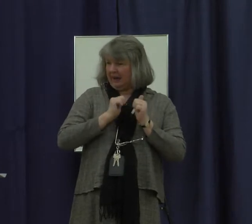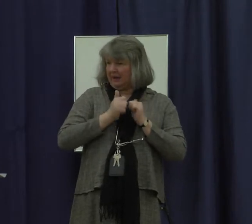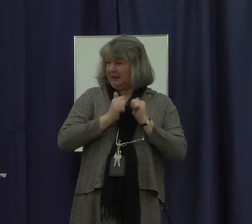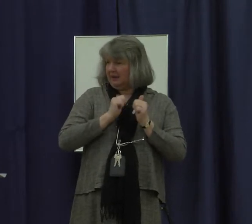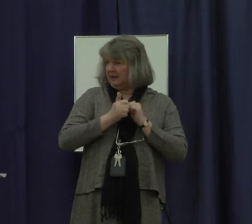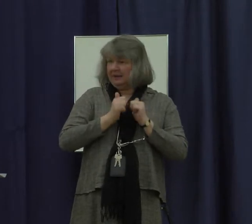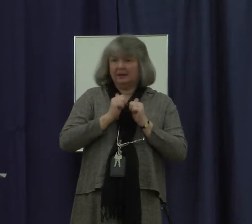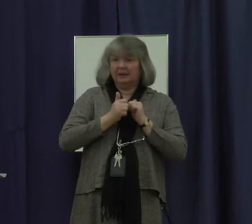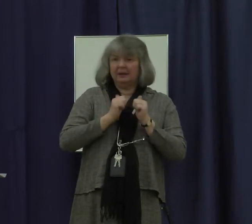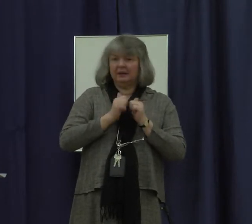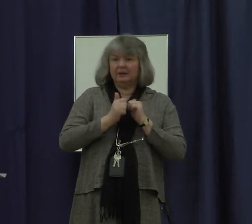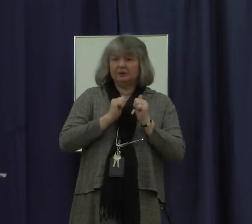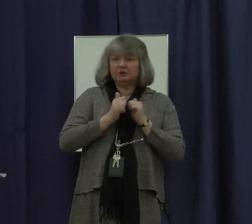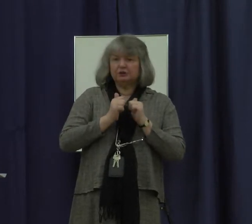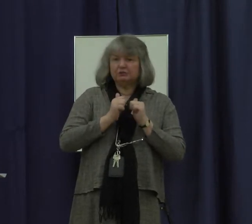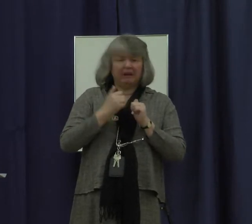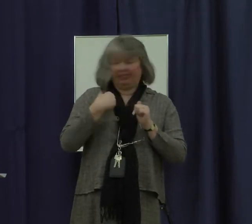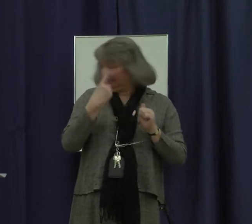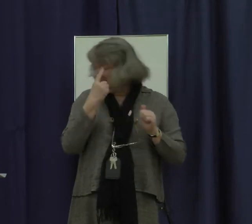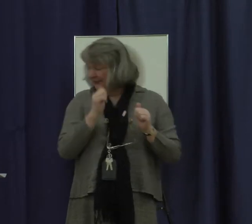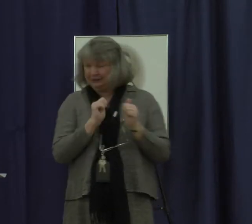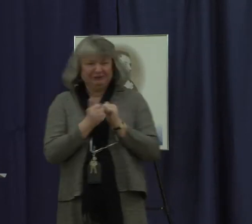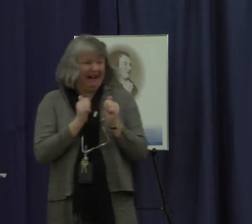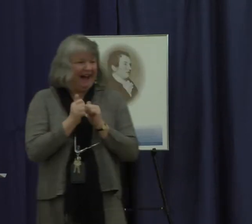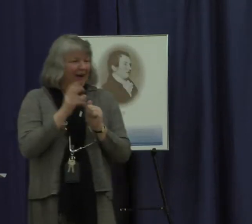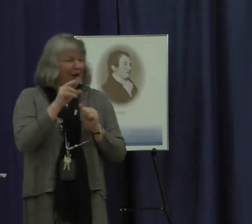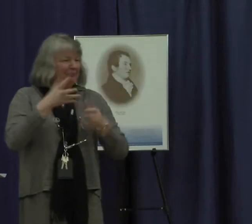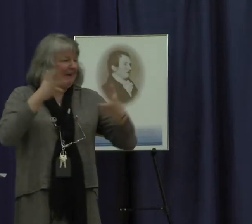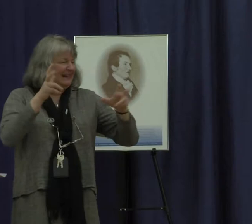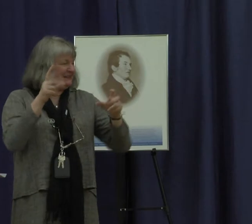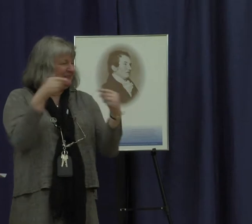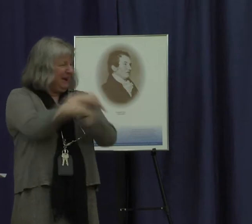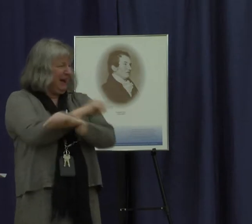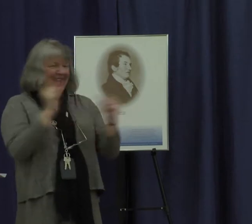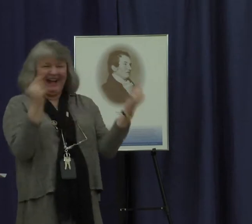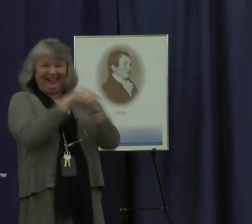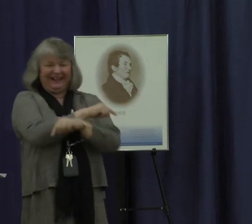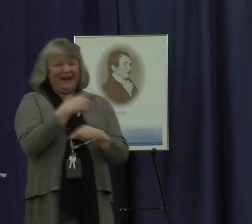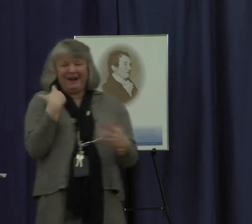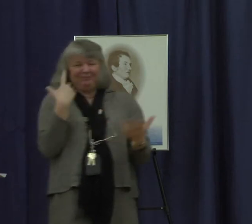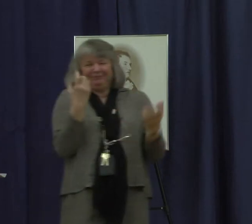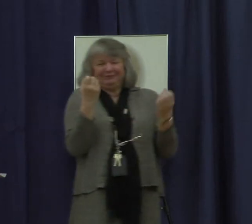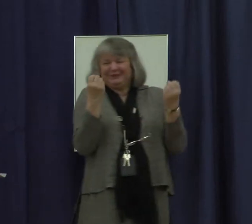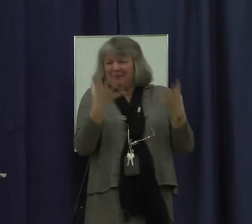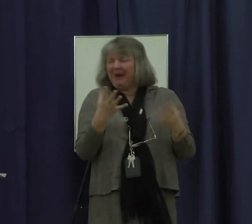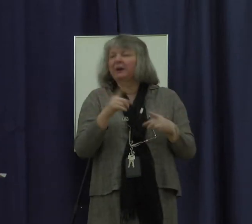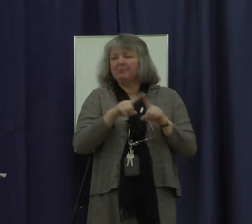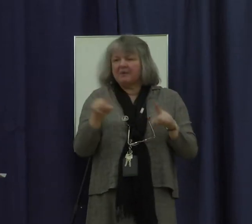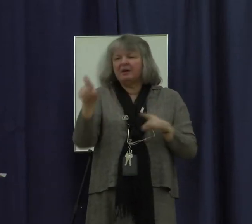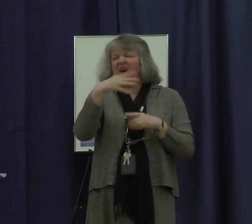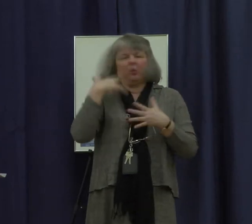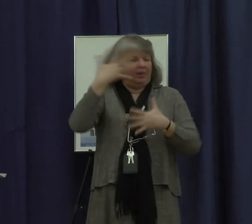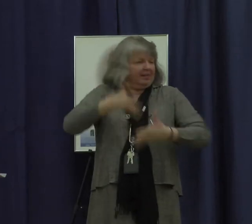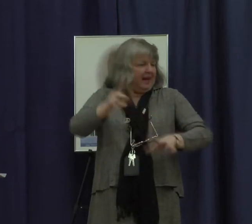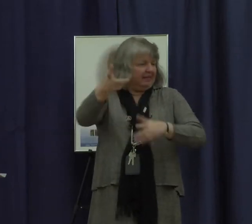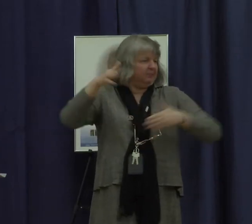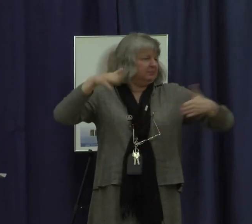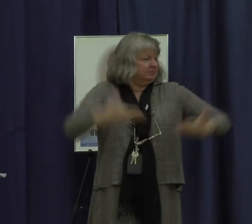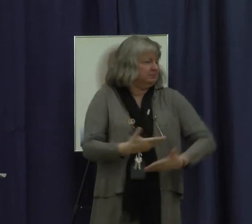I believe John is involved with track, I believe. I believe he's track or basketball. I don't know if I mixed them up. Anyway,